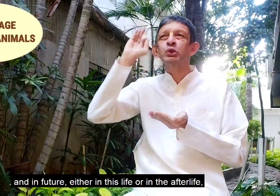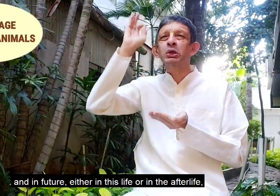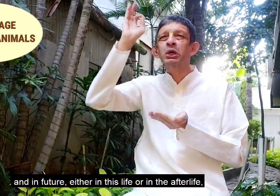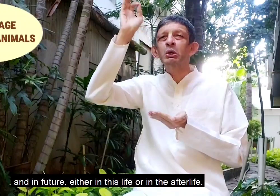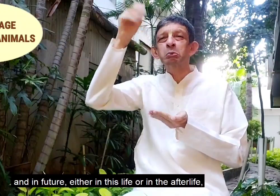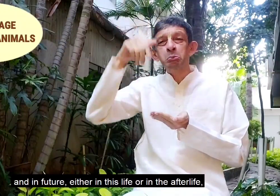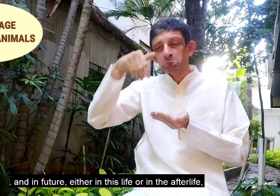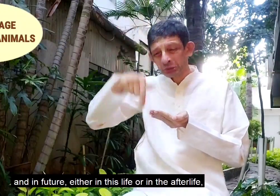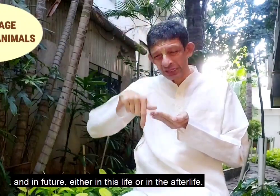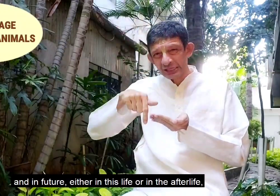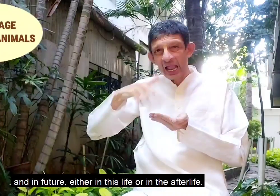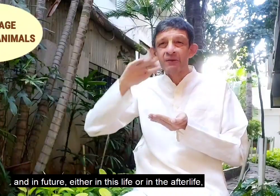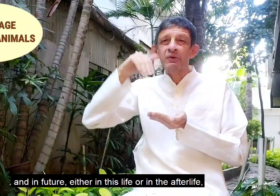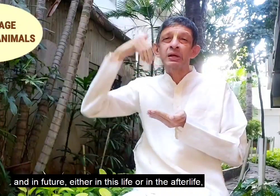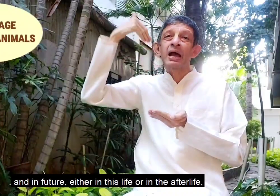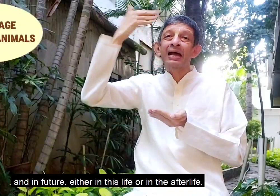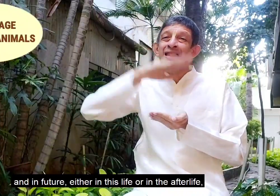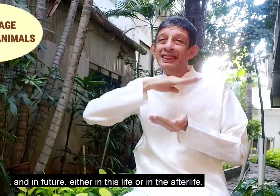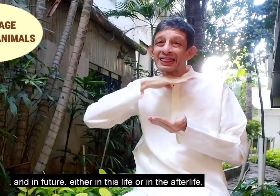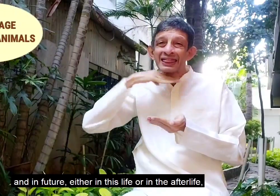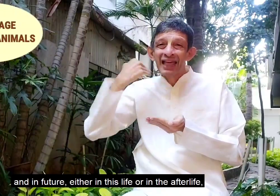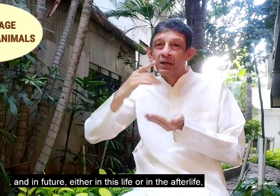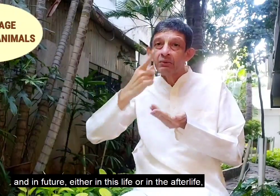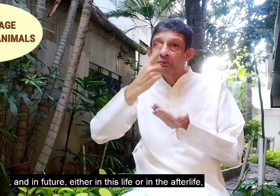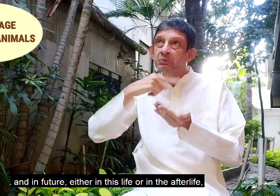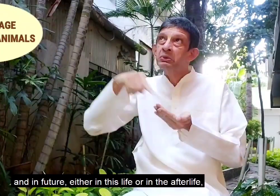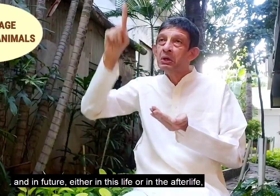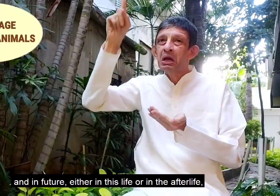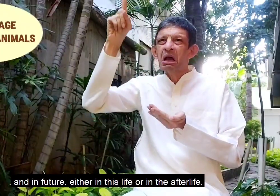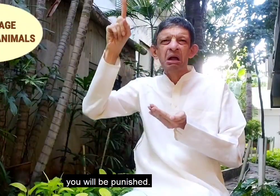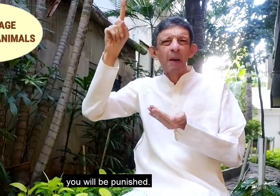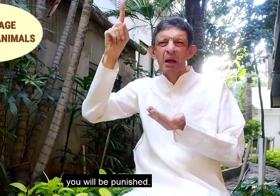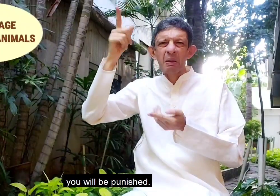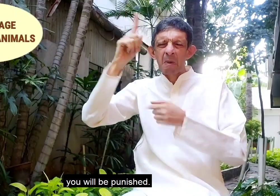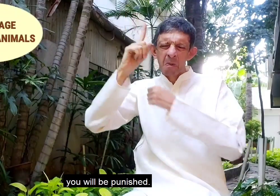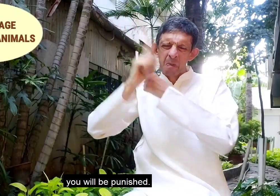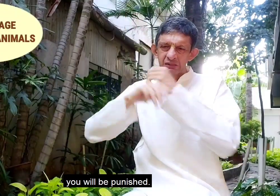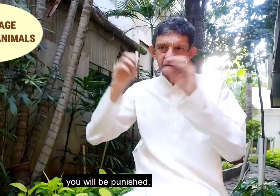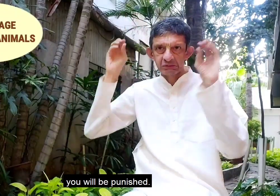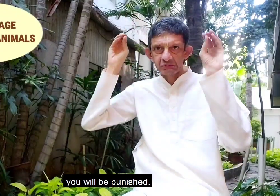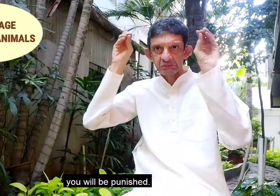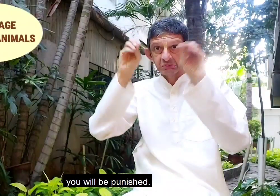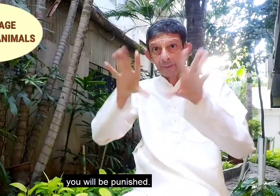And in future, either in this life or in the afterlife, you will be punished.